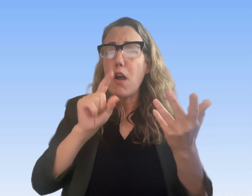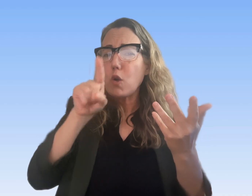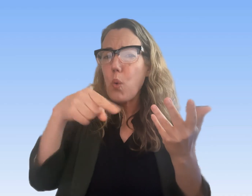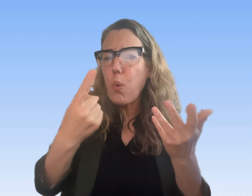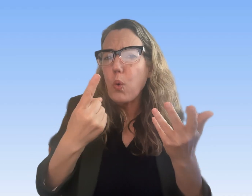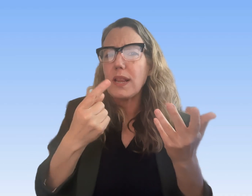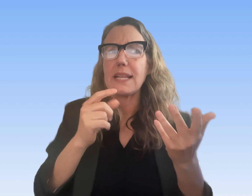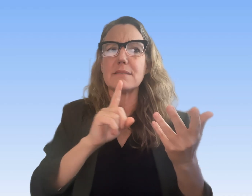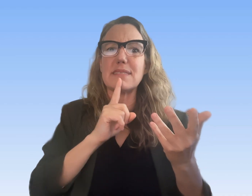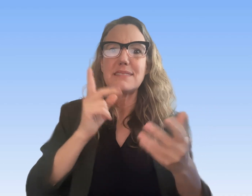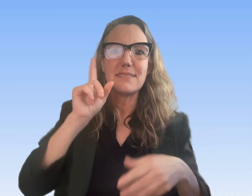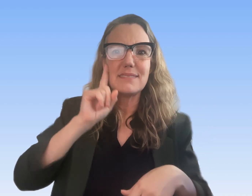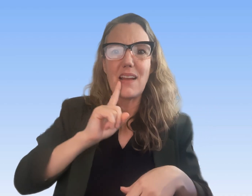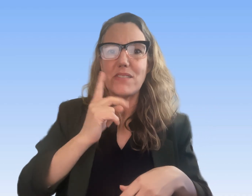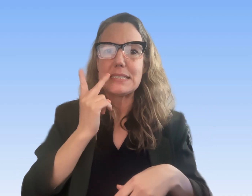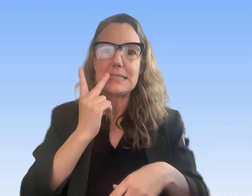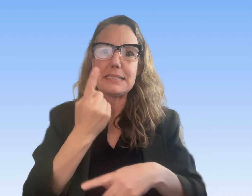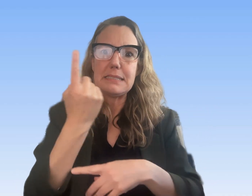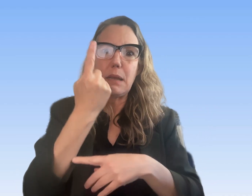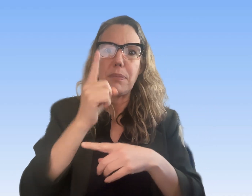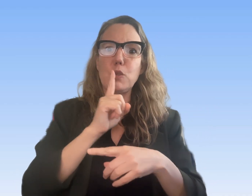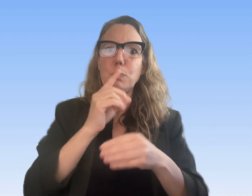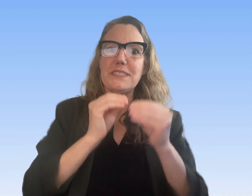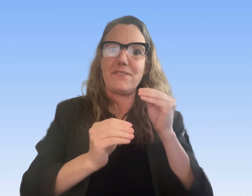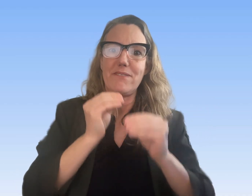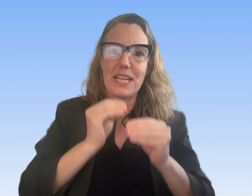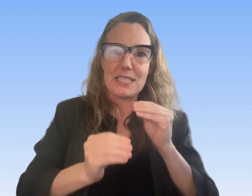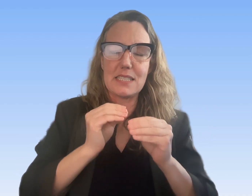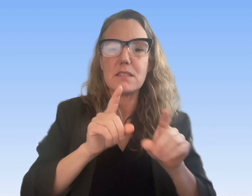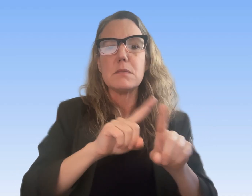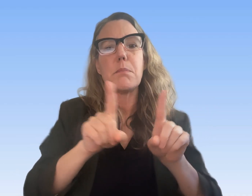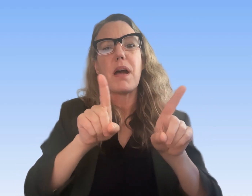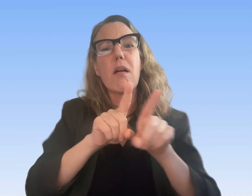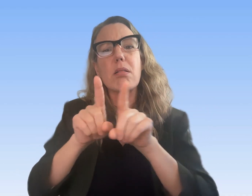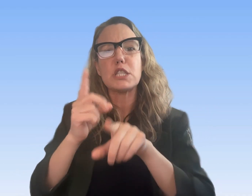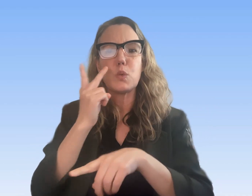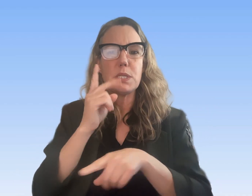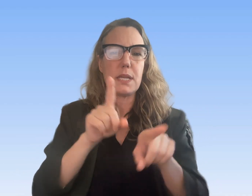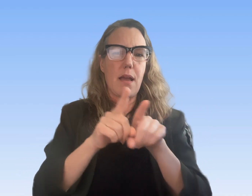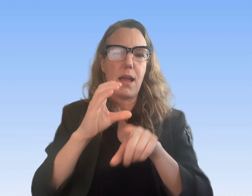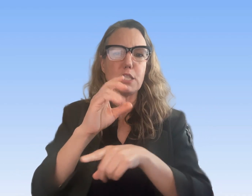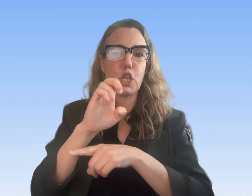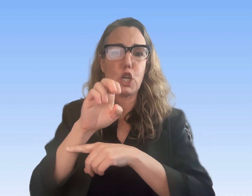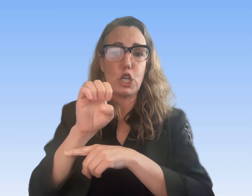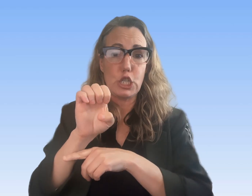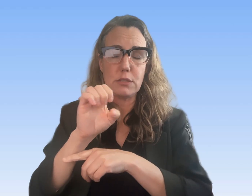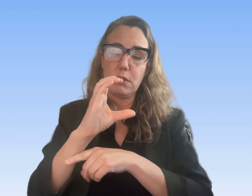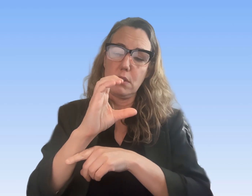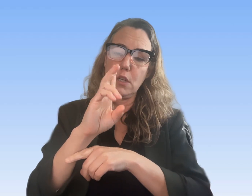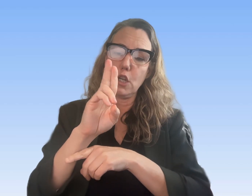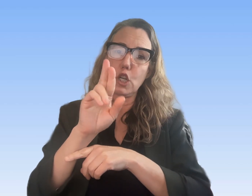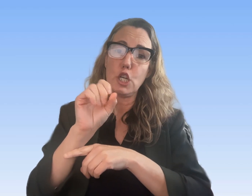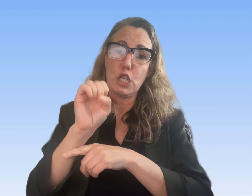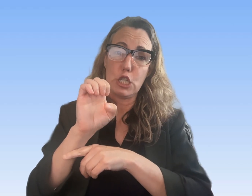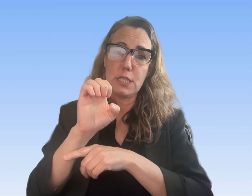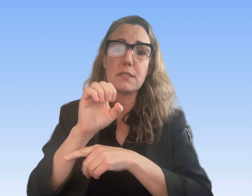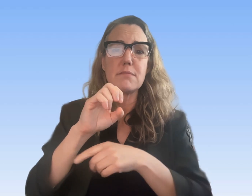Not only deficit is something to be fixed, but also sin has curse.